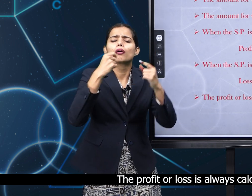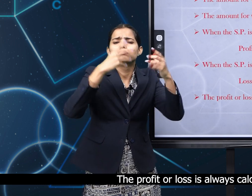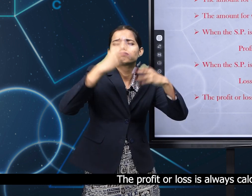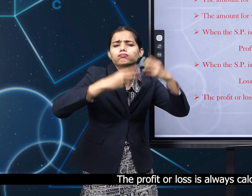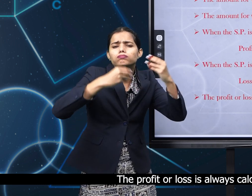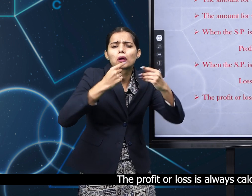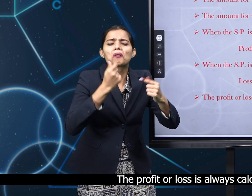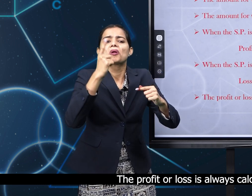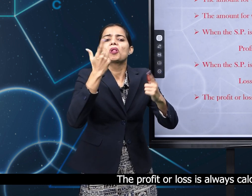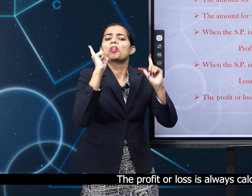on the cost price.